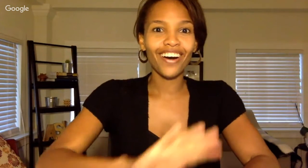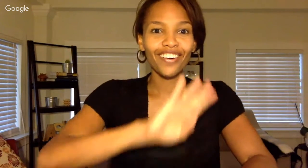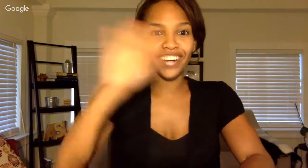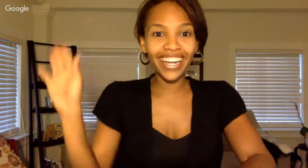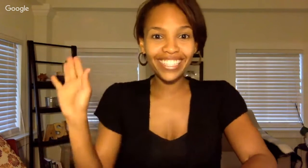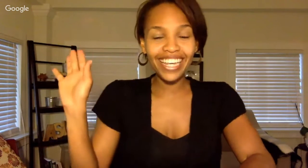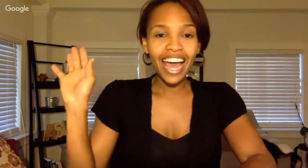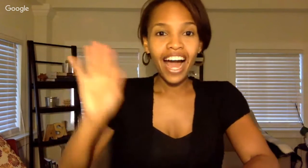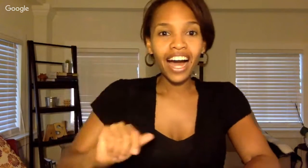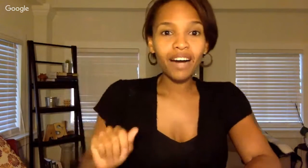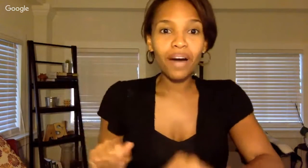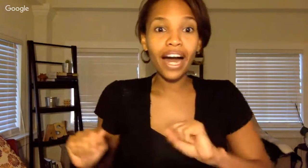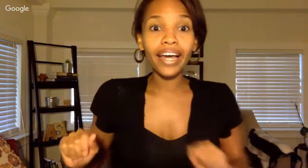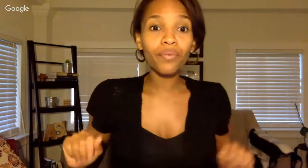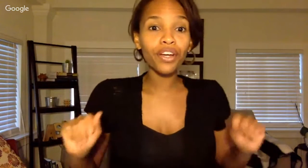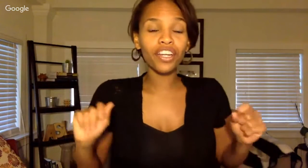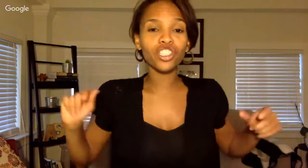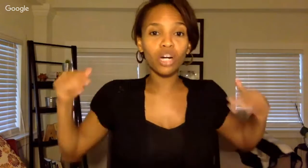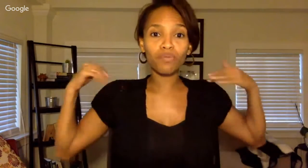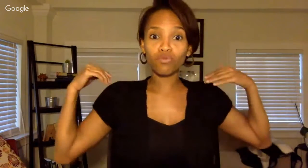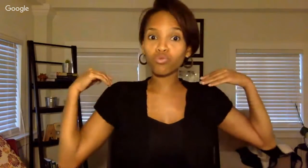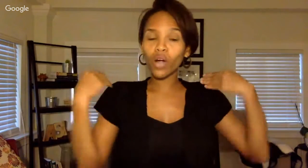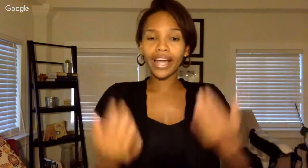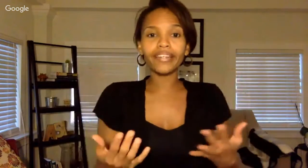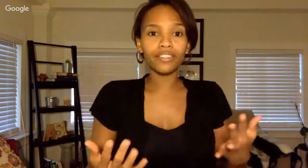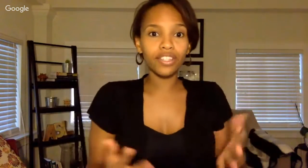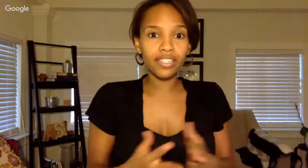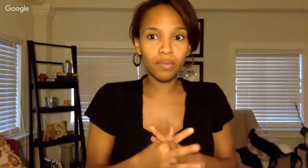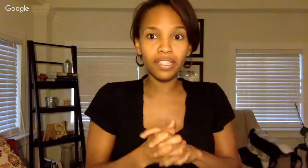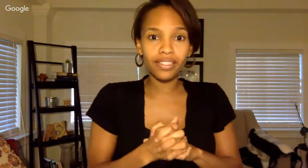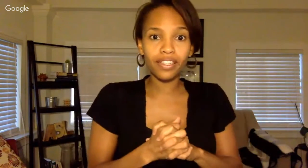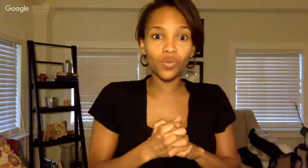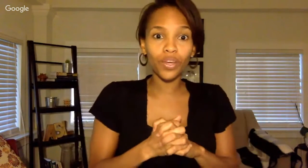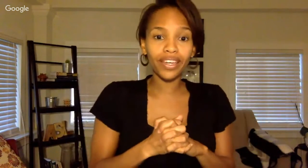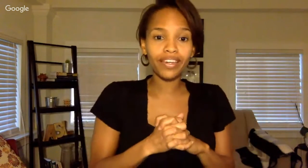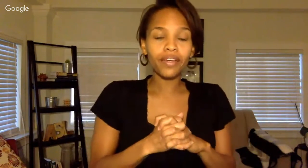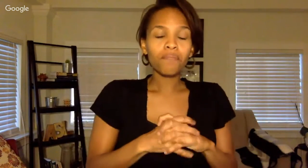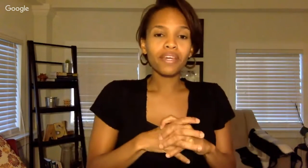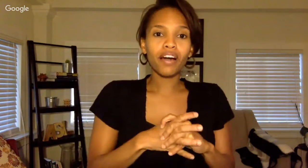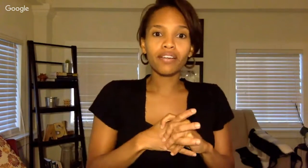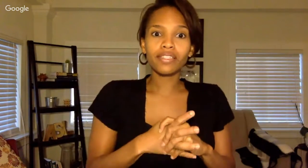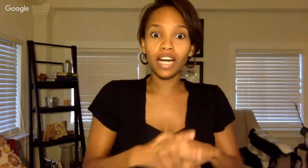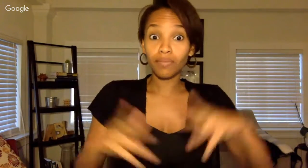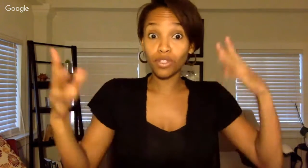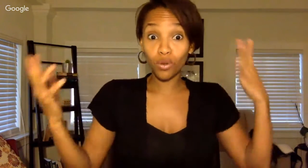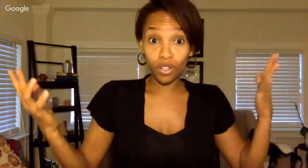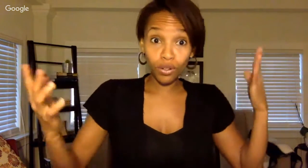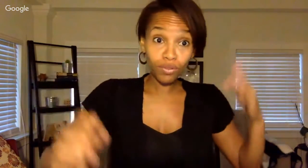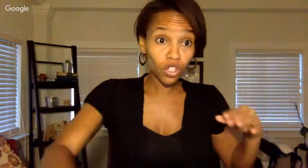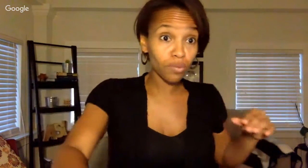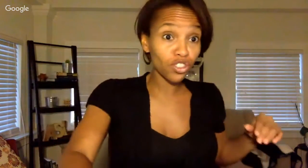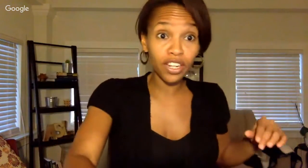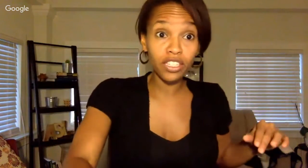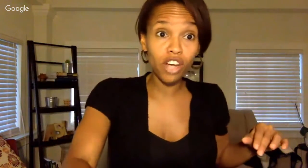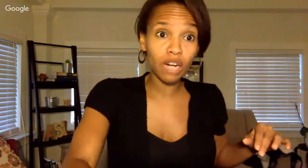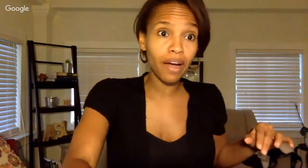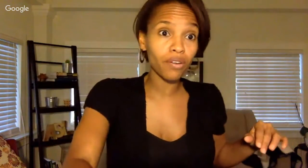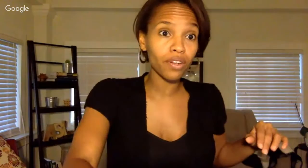All right. Hi, we are going to jump right into the stimulus this week because I'm solo, so I'm just going to talk about